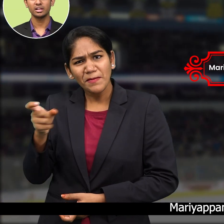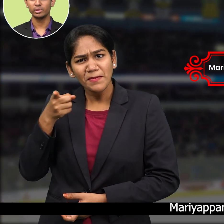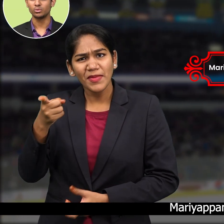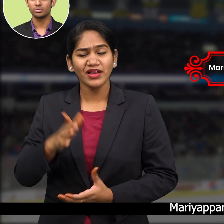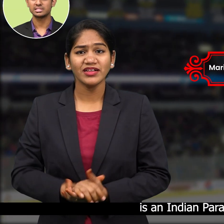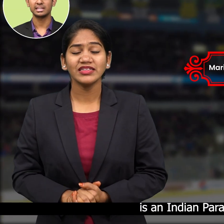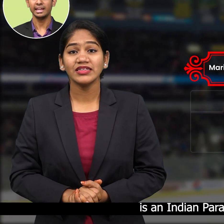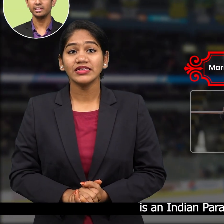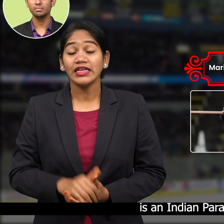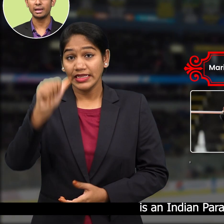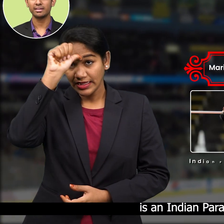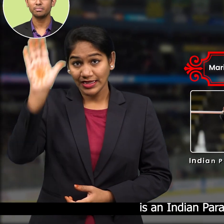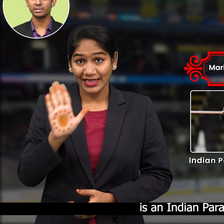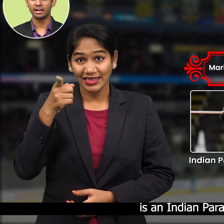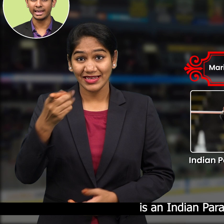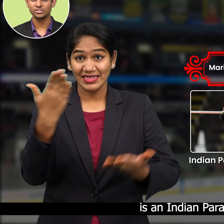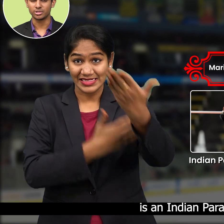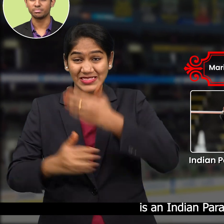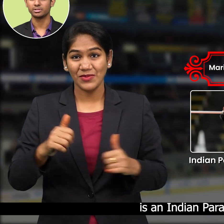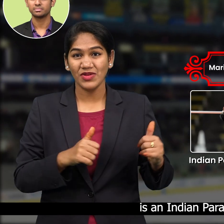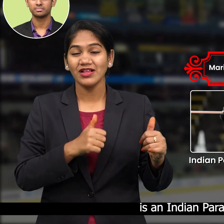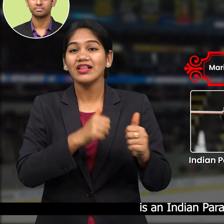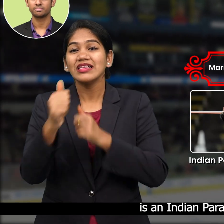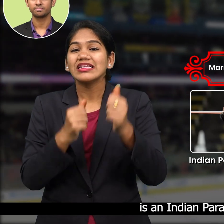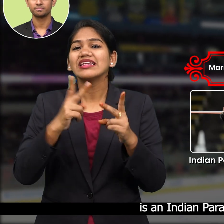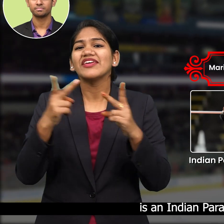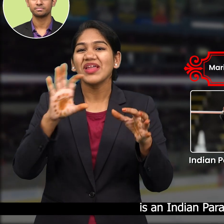Mariyappan Thangavelu is an Indian Paralympic high jumper.